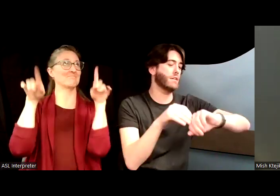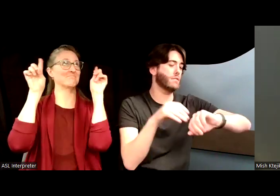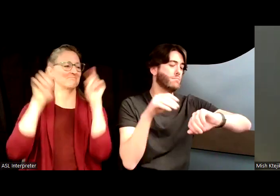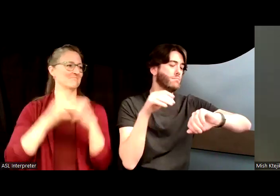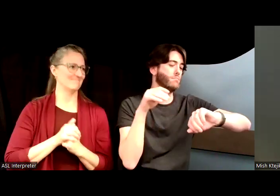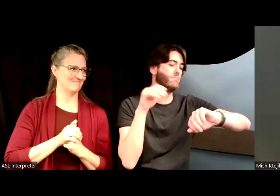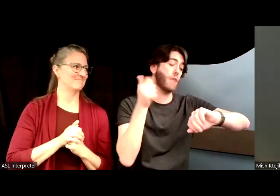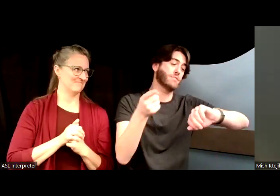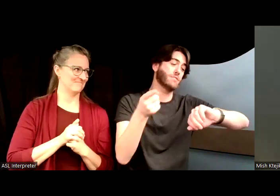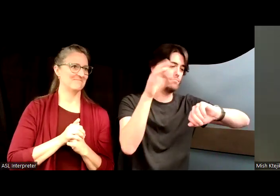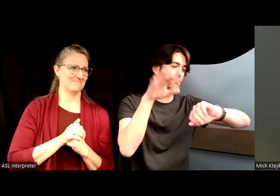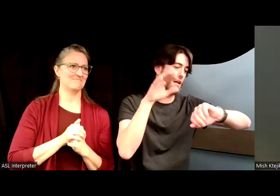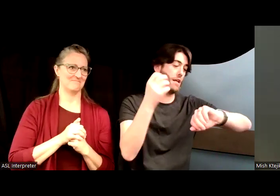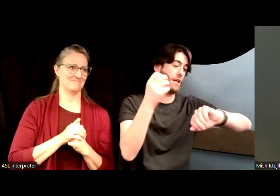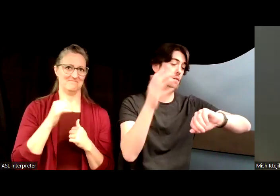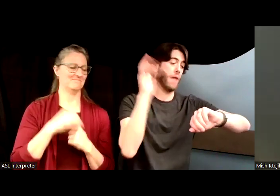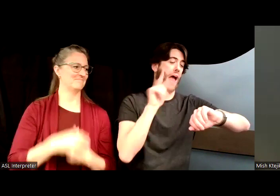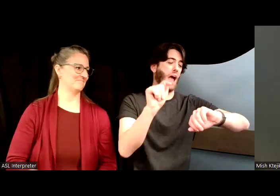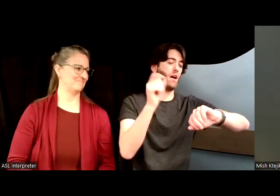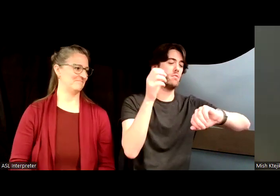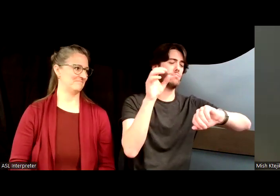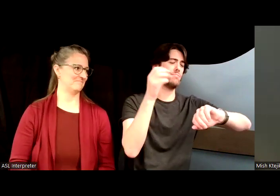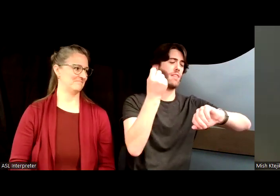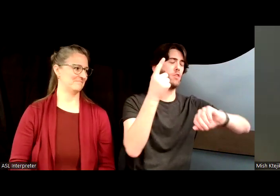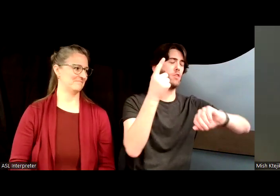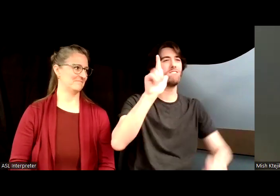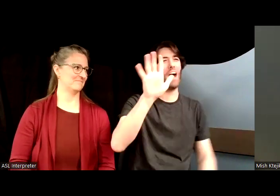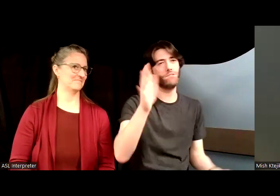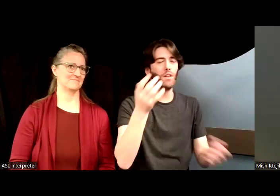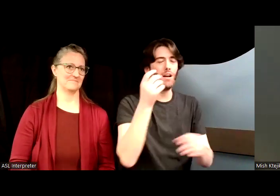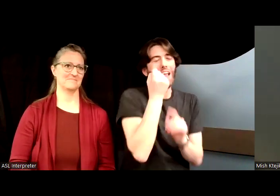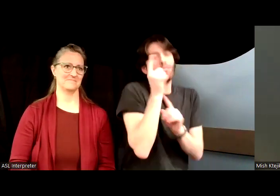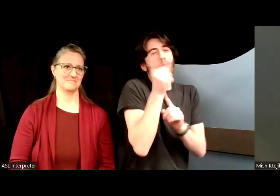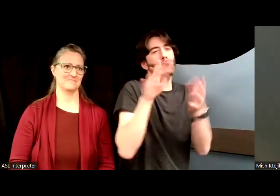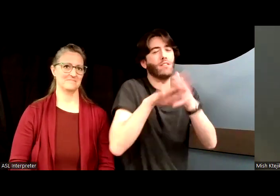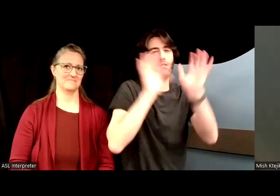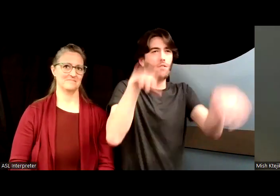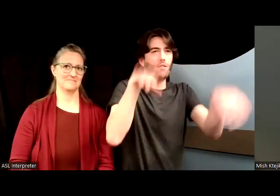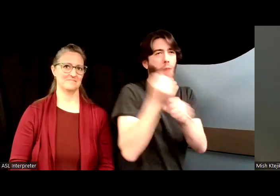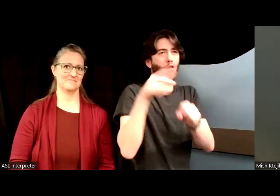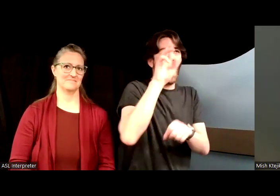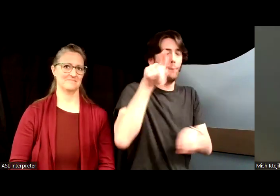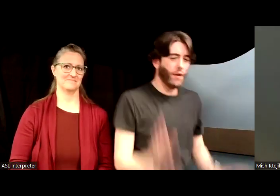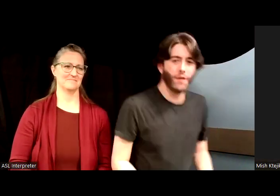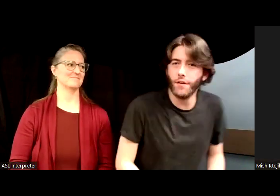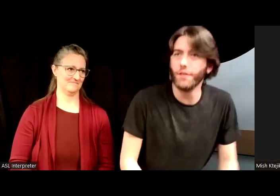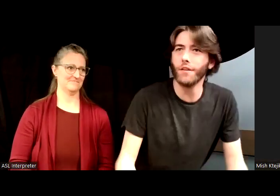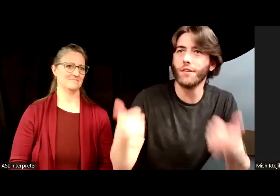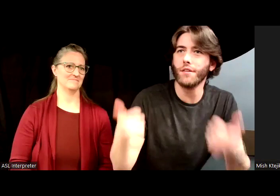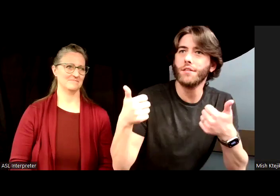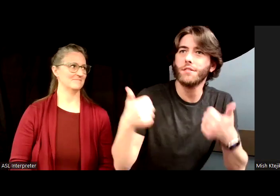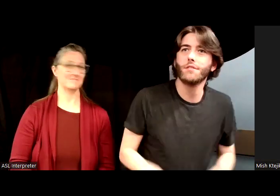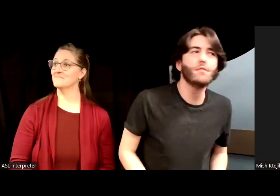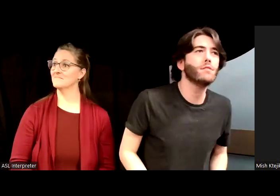Yeah, I think that's a great idea. Let's take a break. This is Jack. We'll come back in about 10 minutes. Let's come back at 11:25. So,